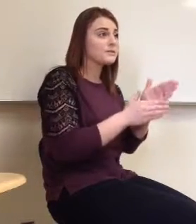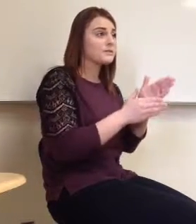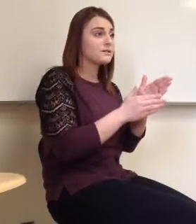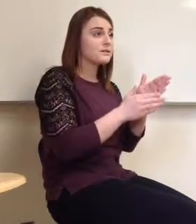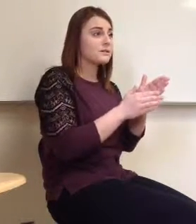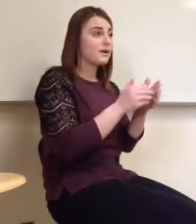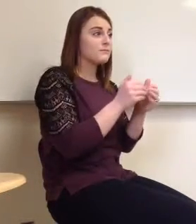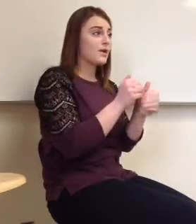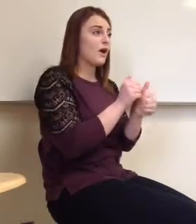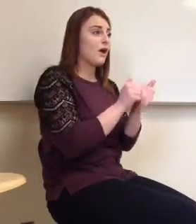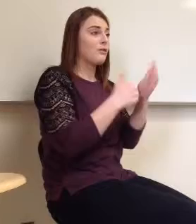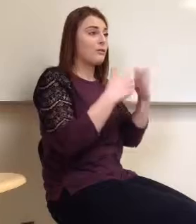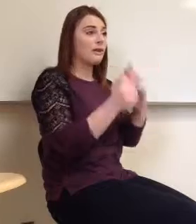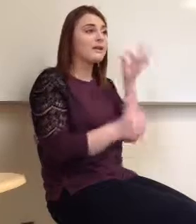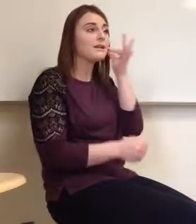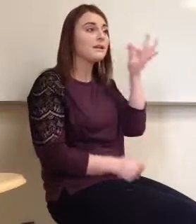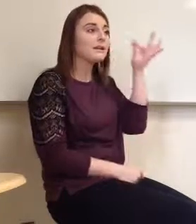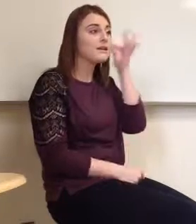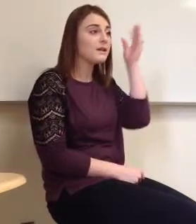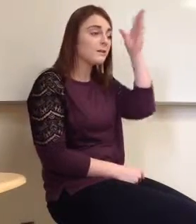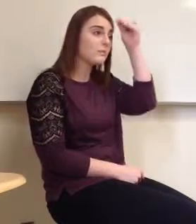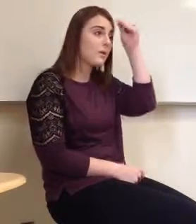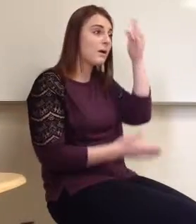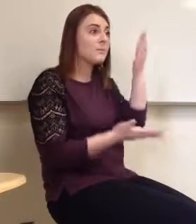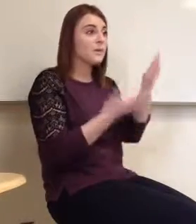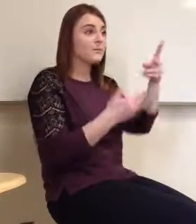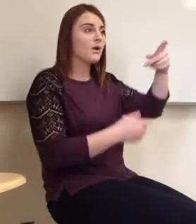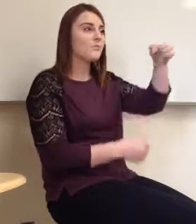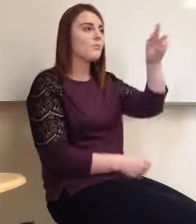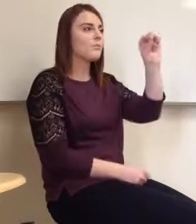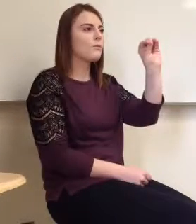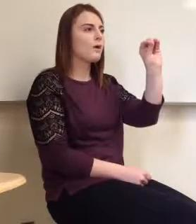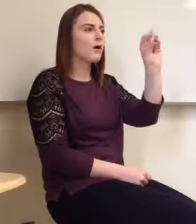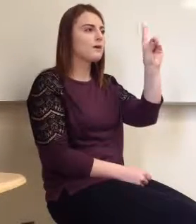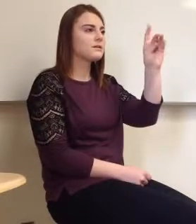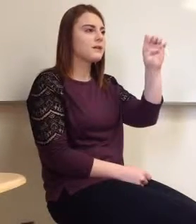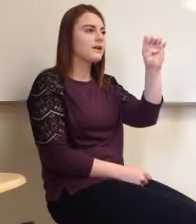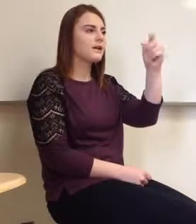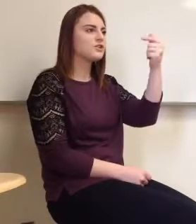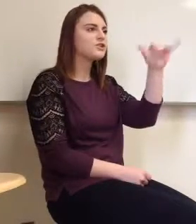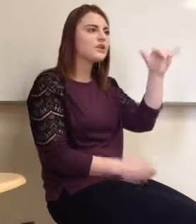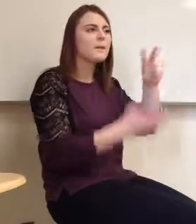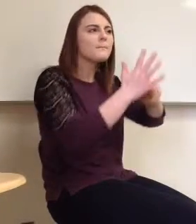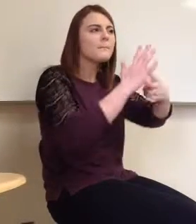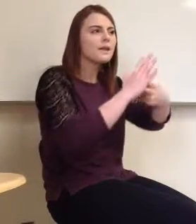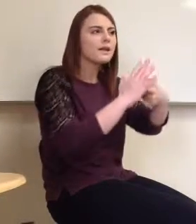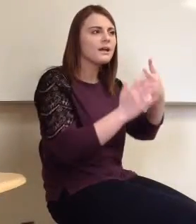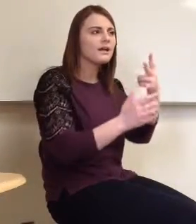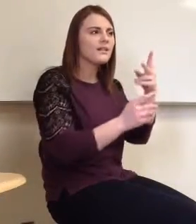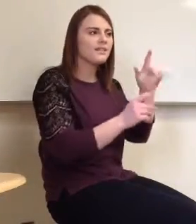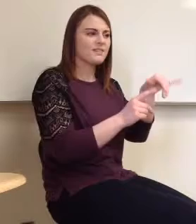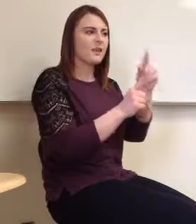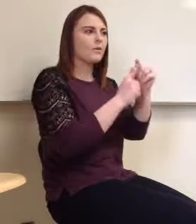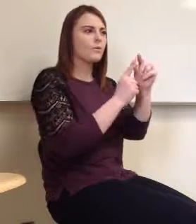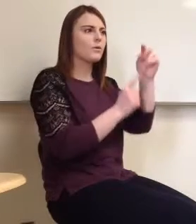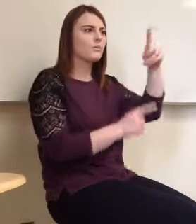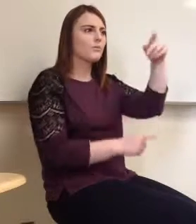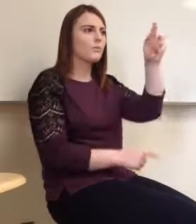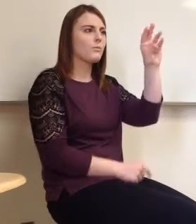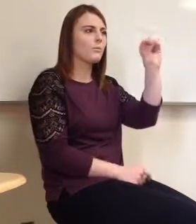a prodigy. What is a prodigy? Impressive or outstanding? Something very outstanding, someone way beyond his age,